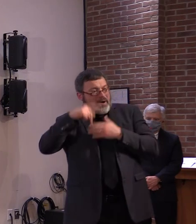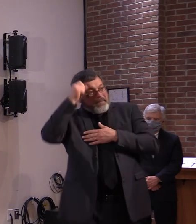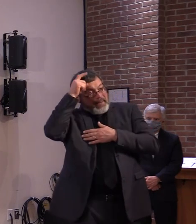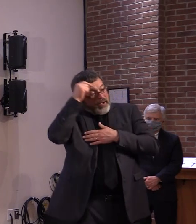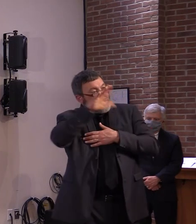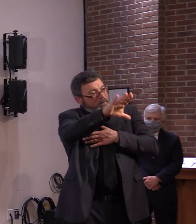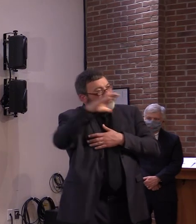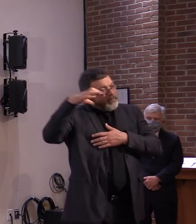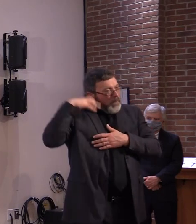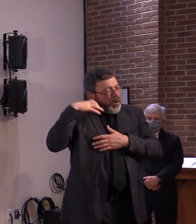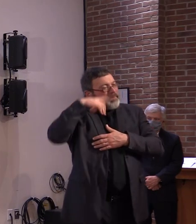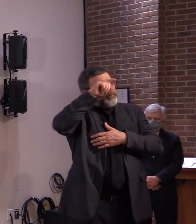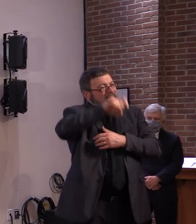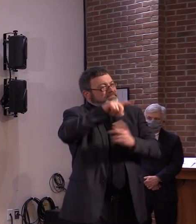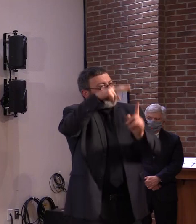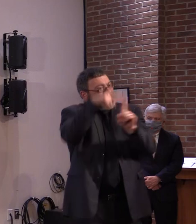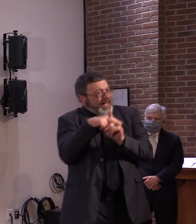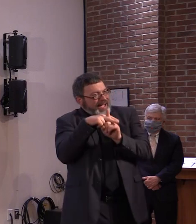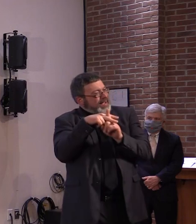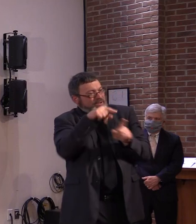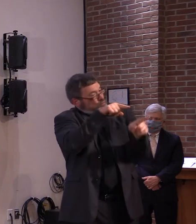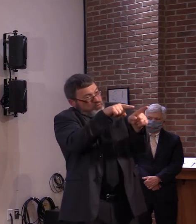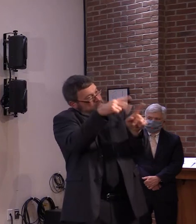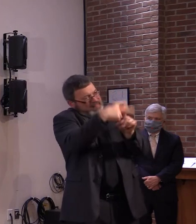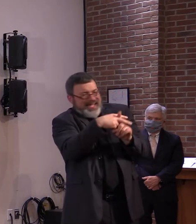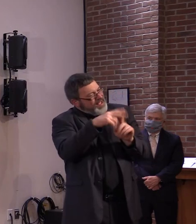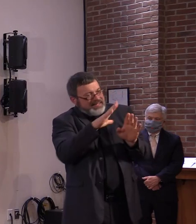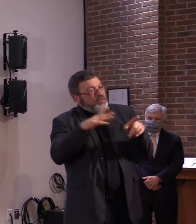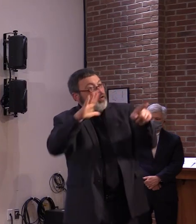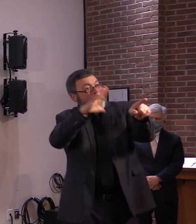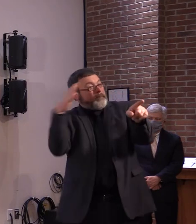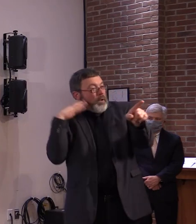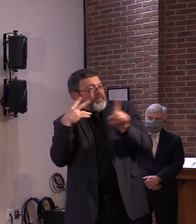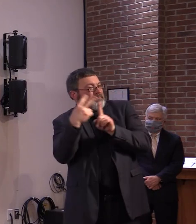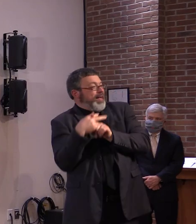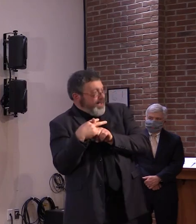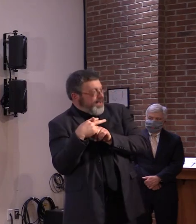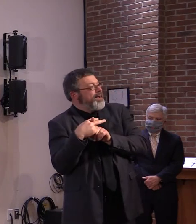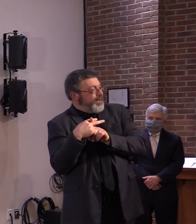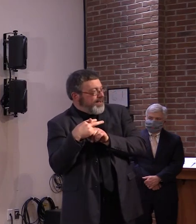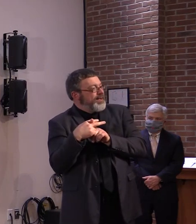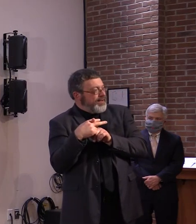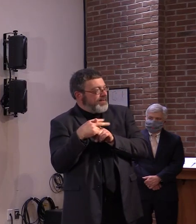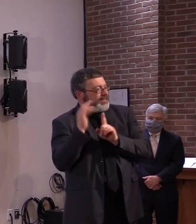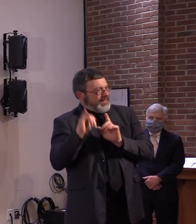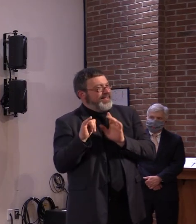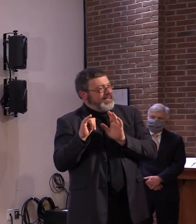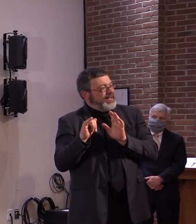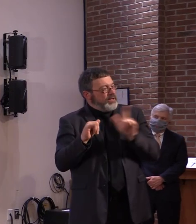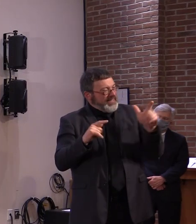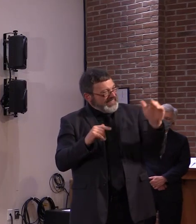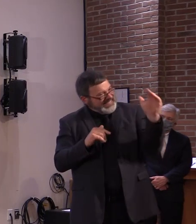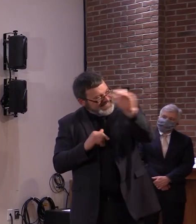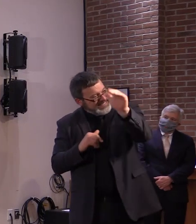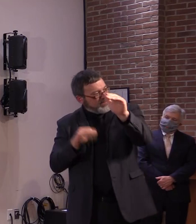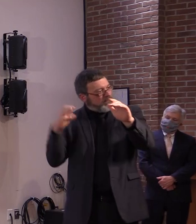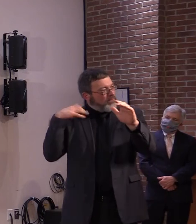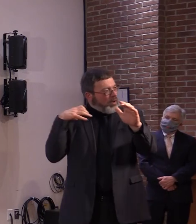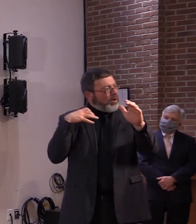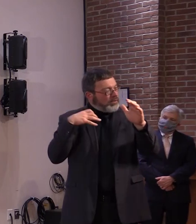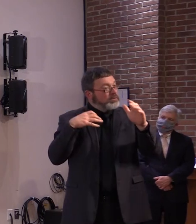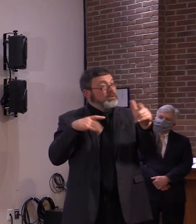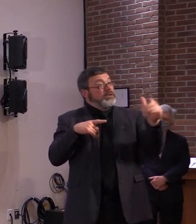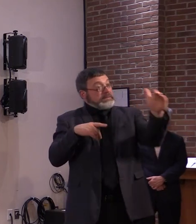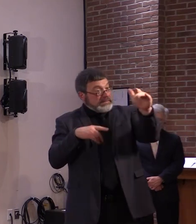I think we went back in with another request to the Joint Fiscal Committee to